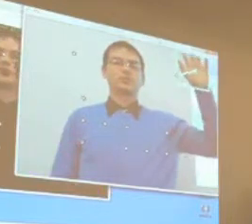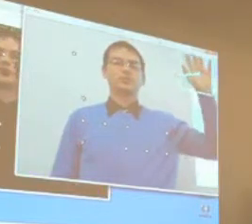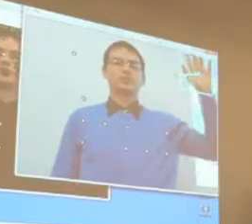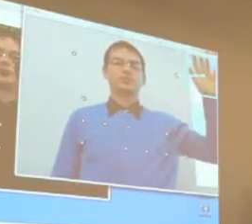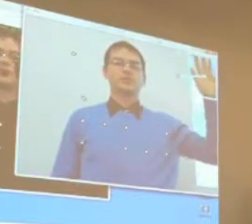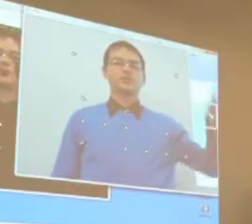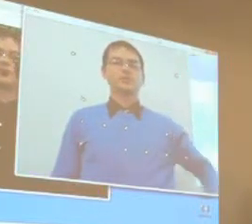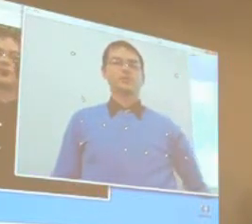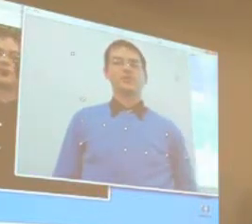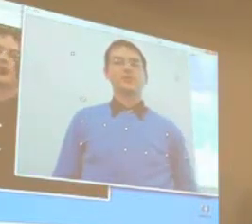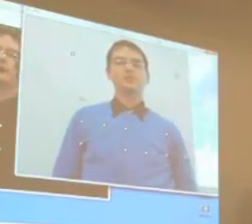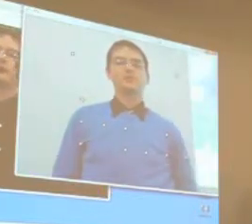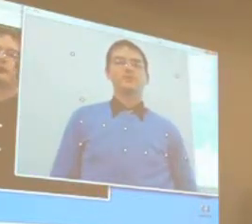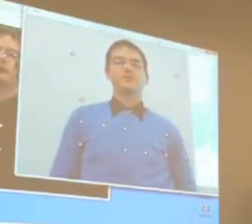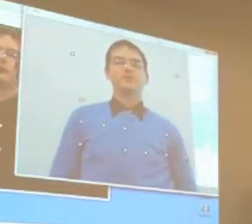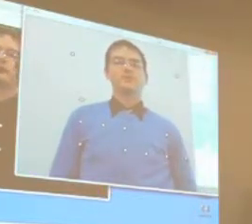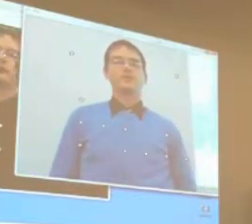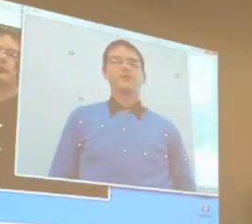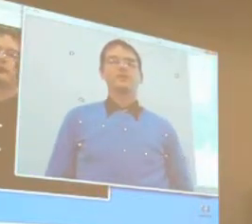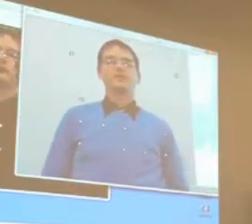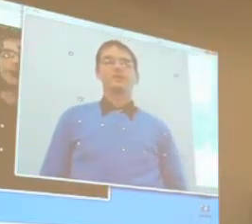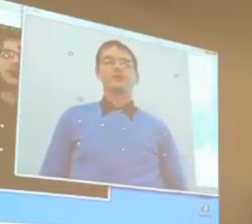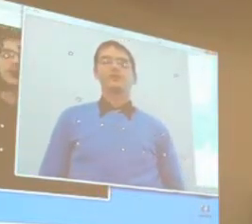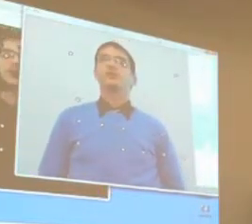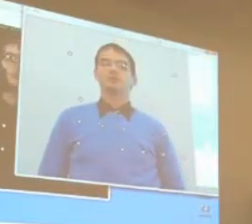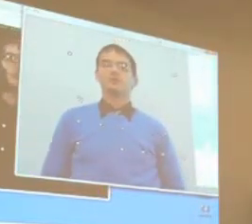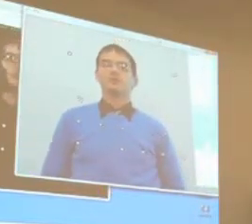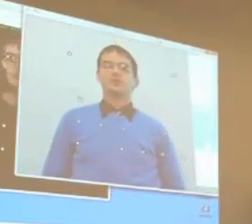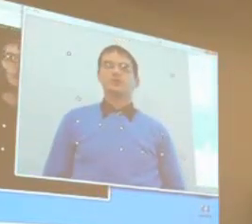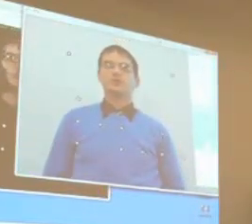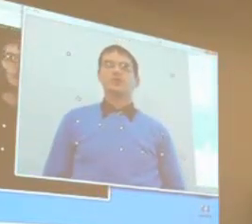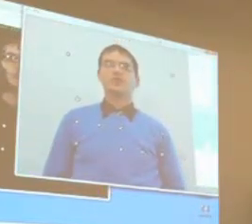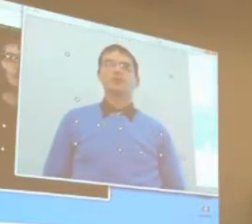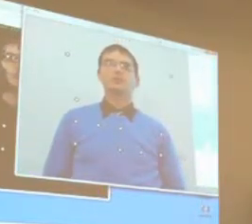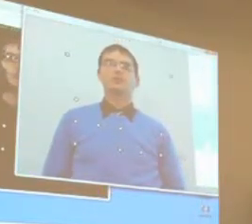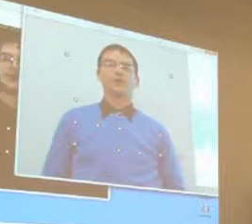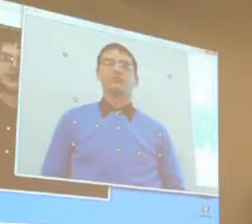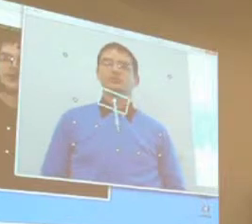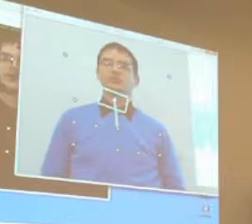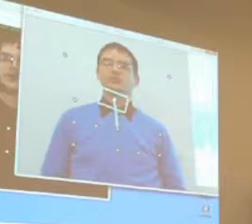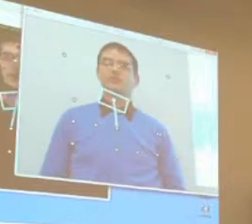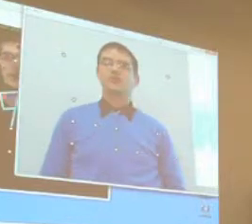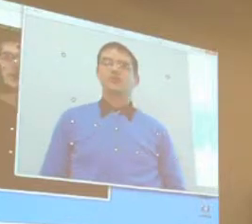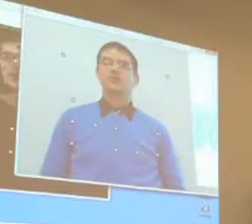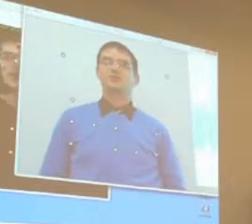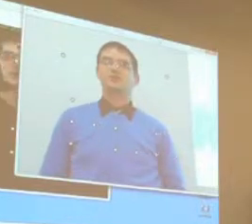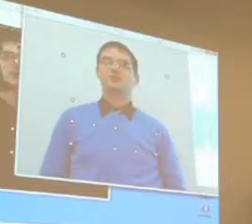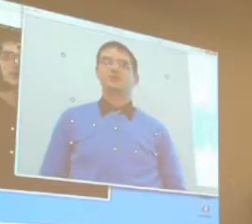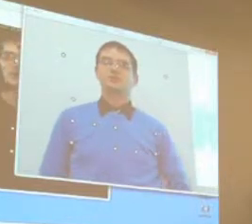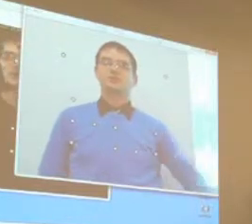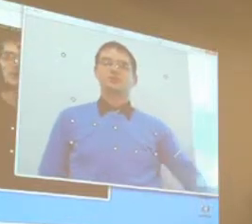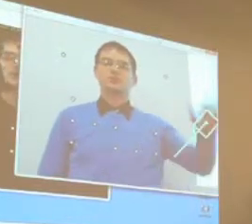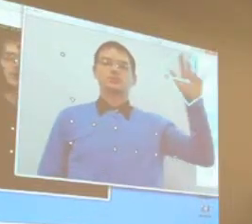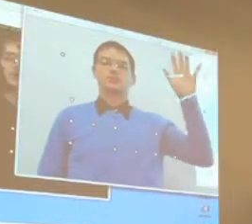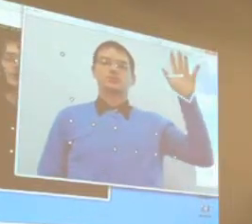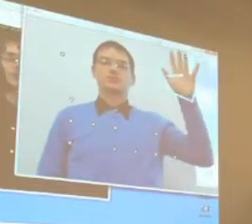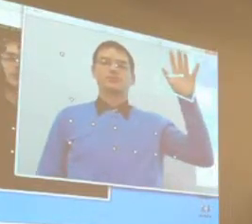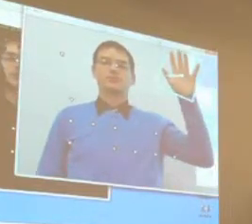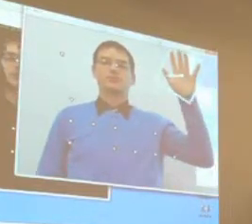that are floating about they are the relative positions of where it wants to see the signs so you see how